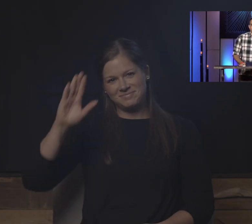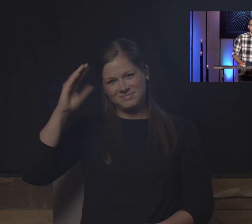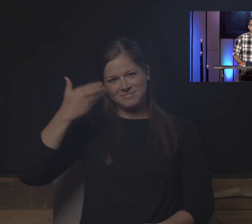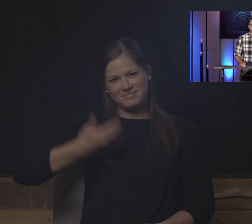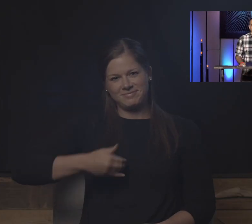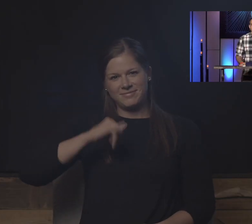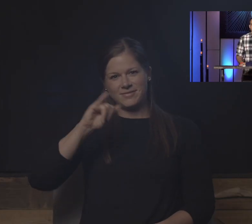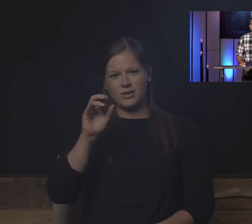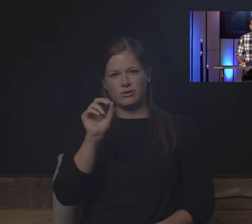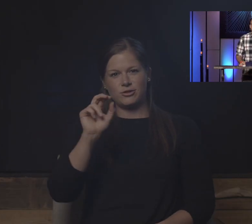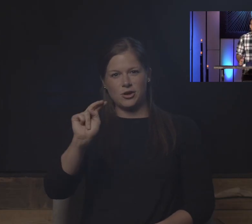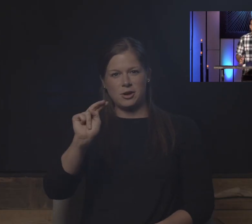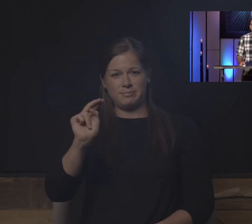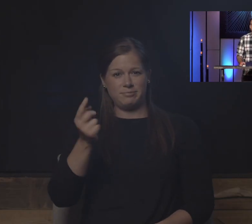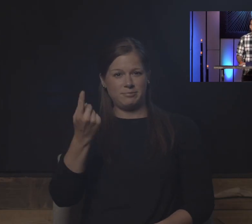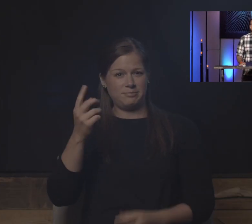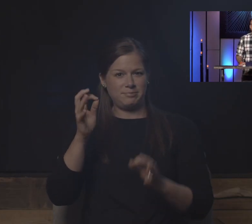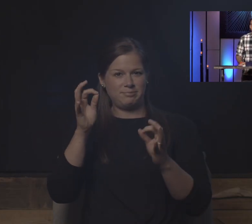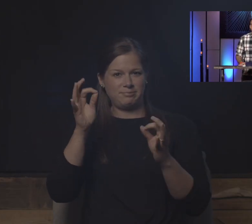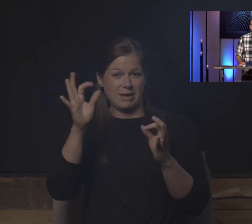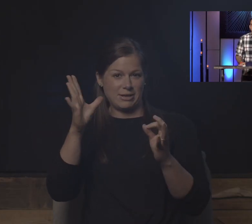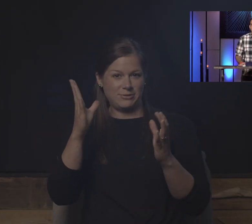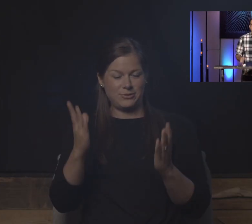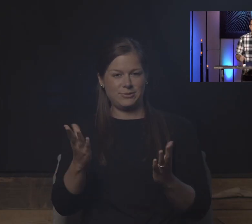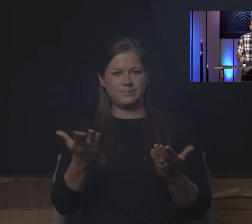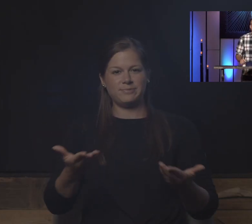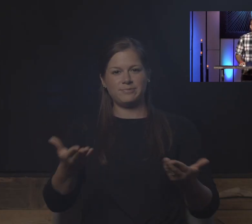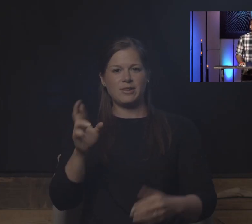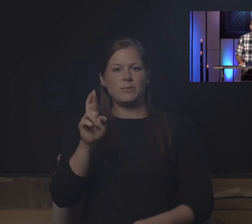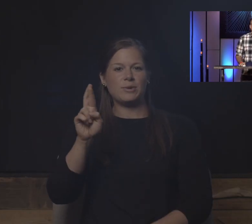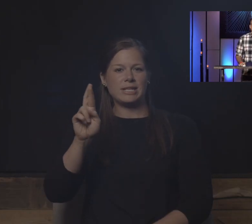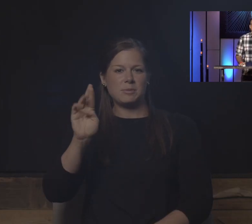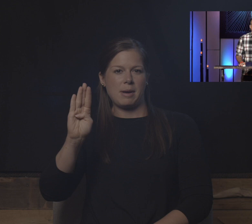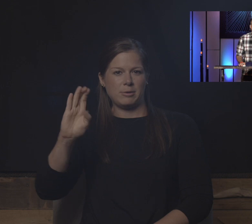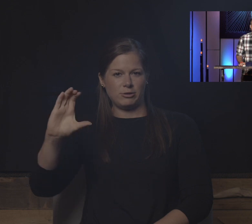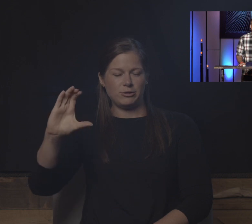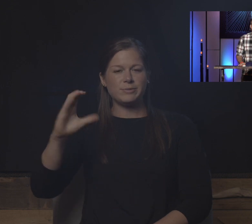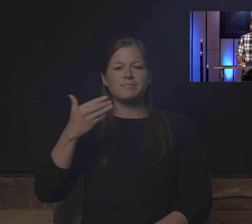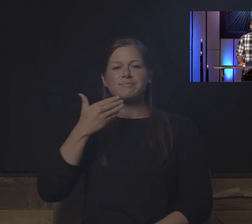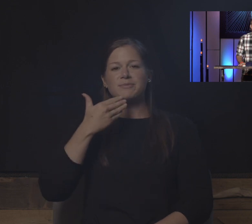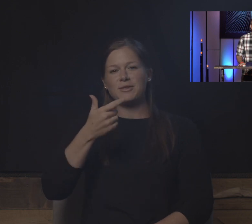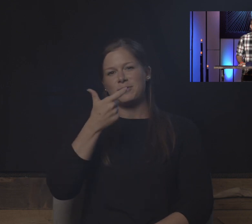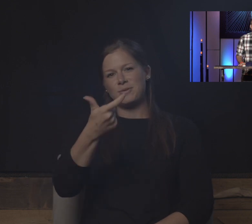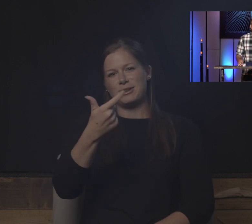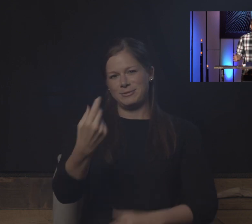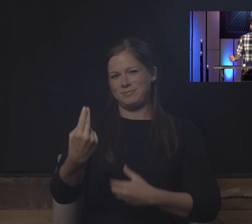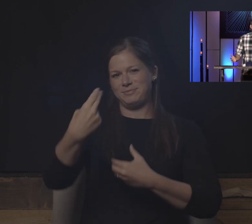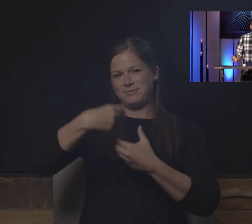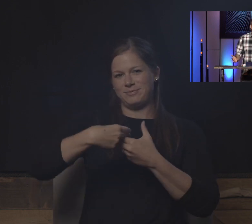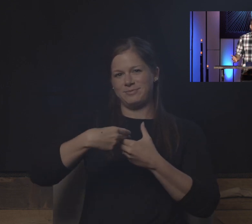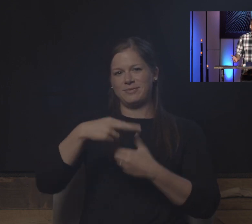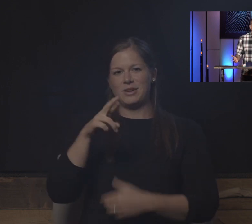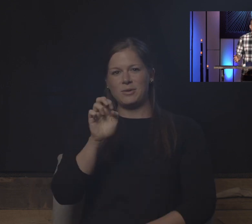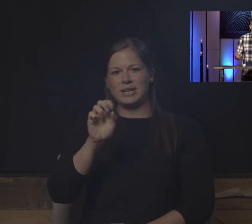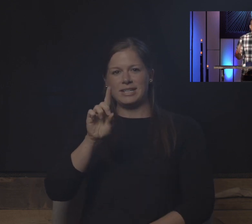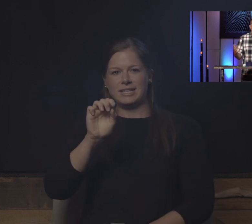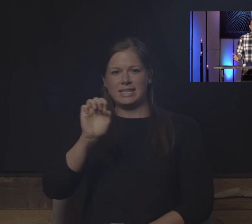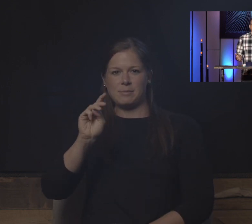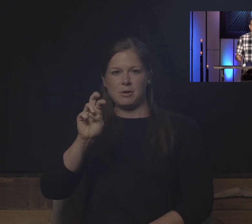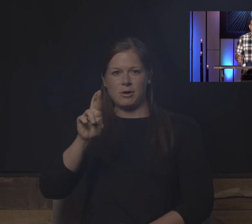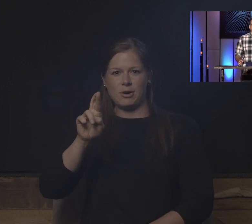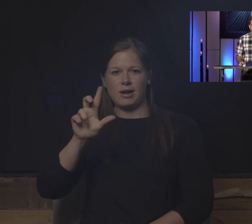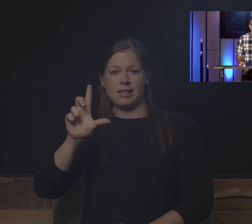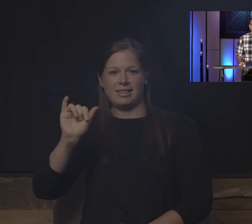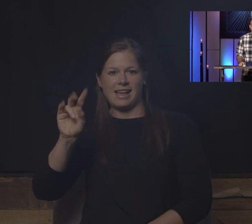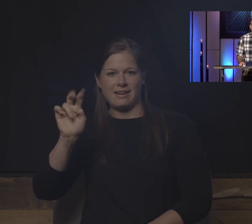Hi, I'm John, one of the pastors of Redeemer Bible Church. Thank you for joining me for Redeemer Live. With Easter just a week away, our